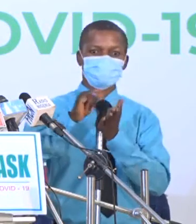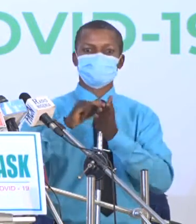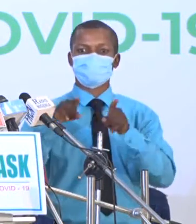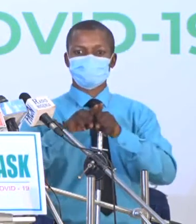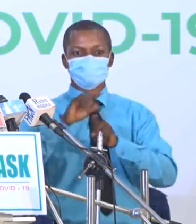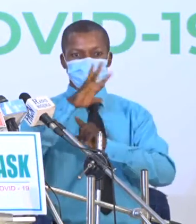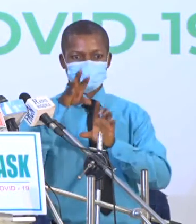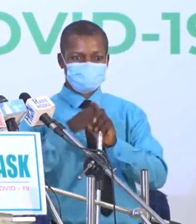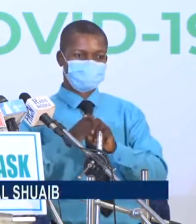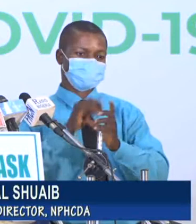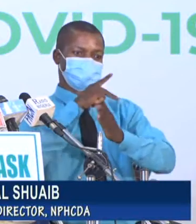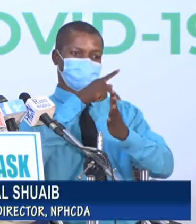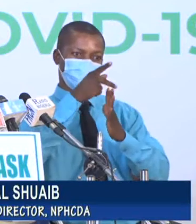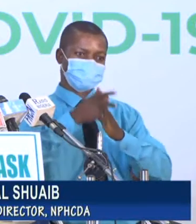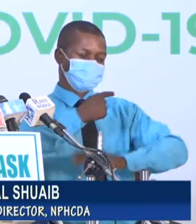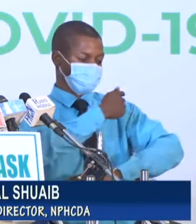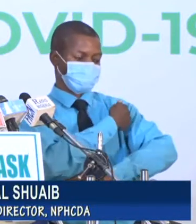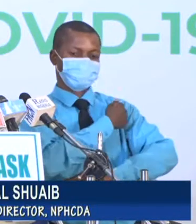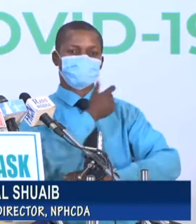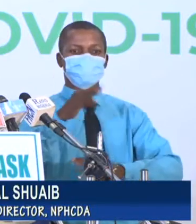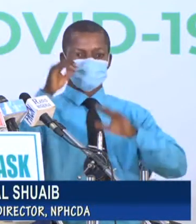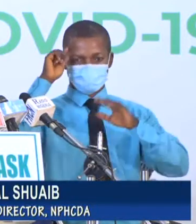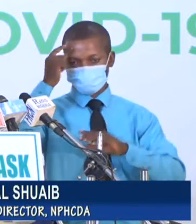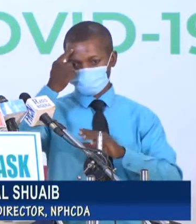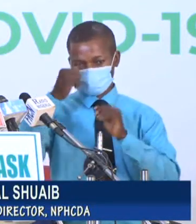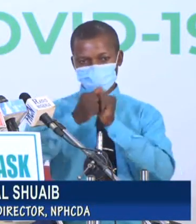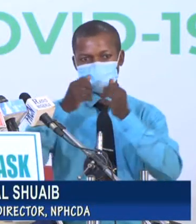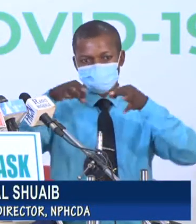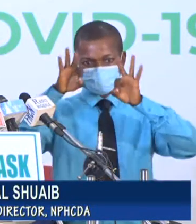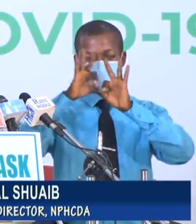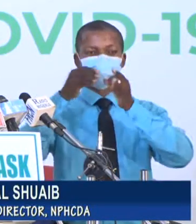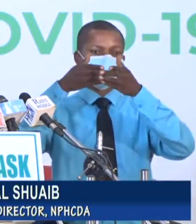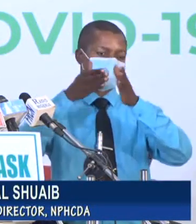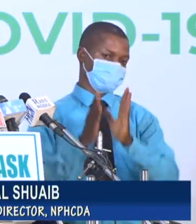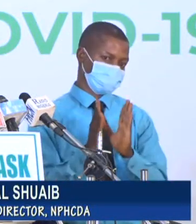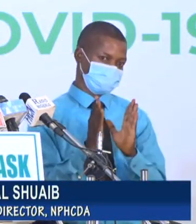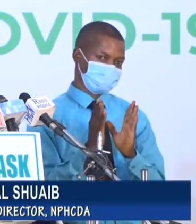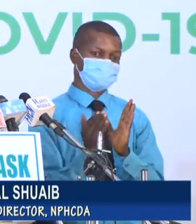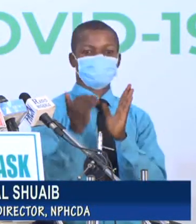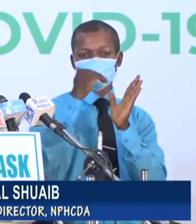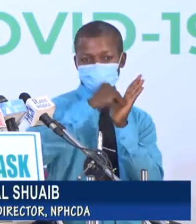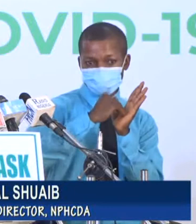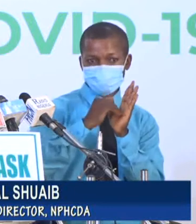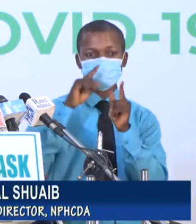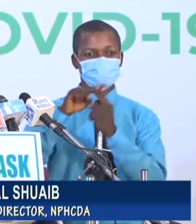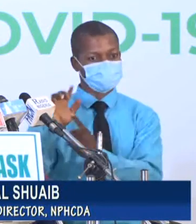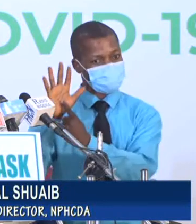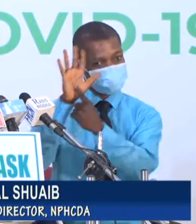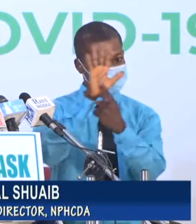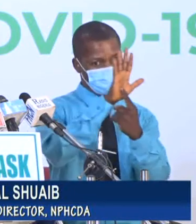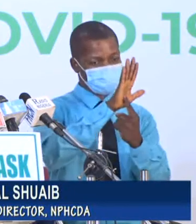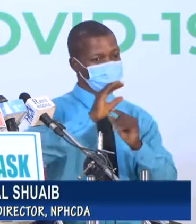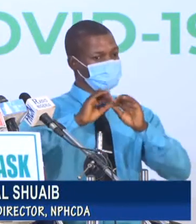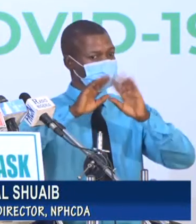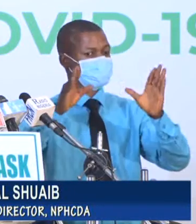public vaccination of the governor and strategic leaders, again to underscore the